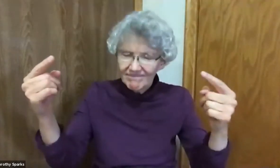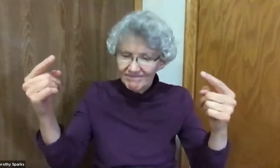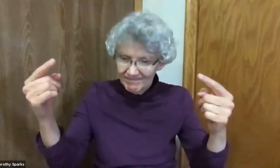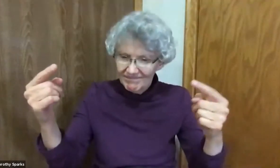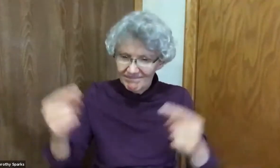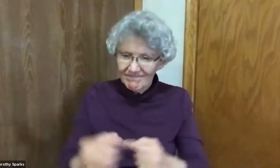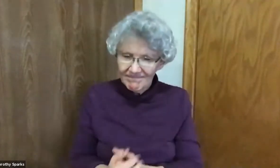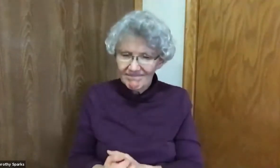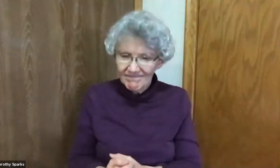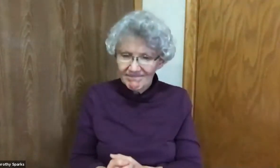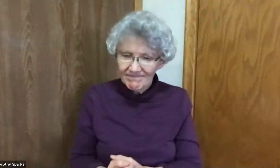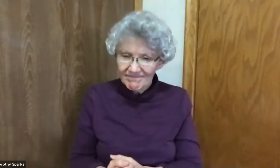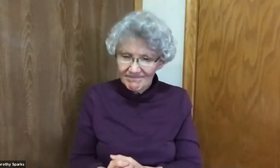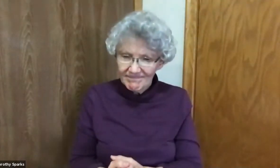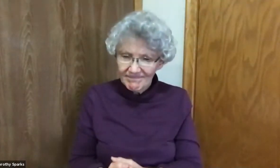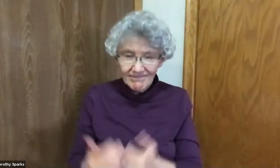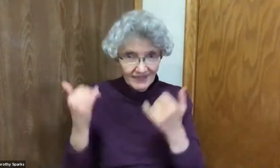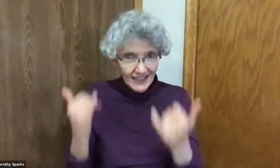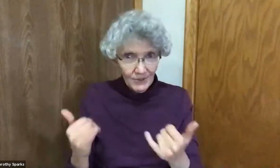famous.